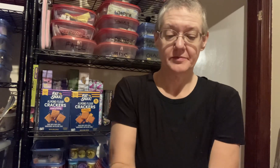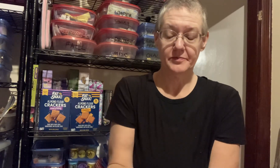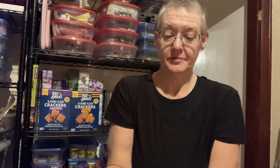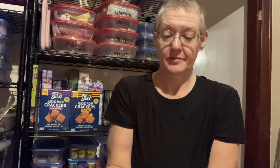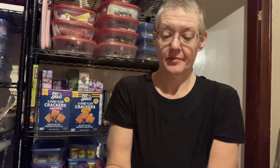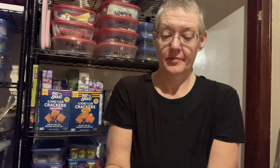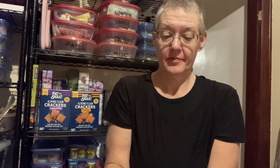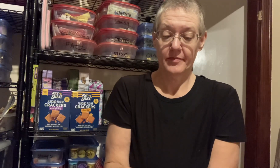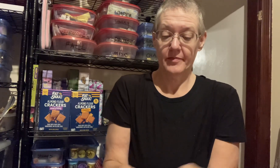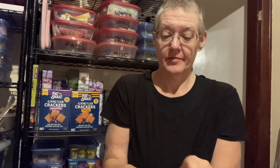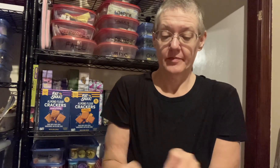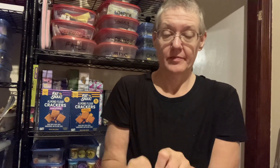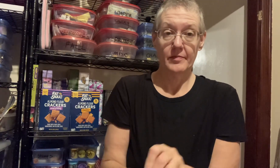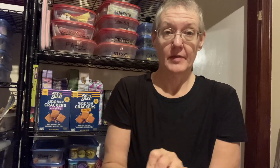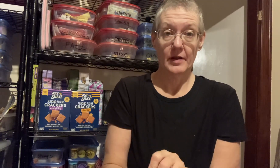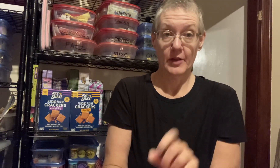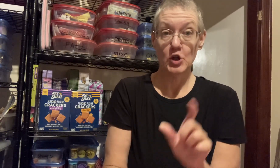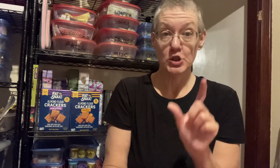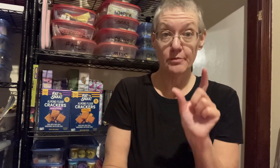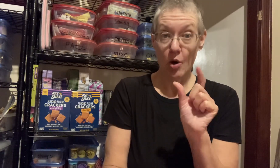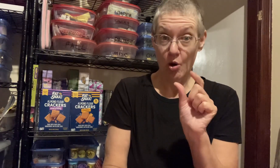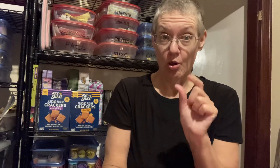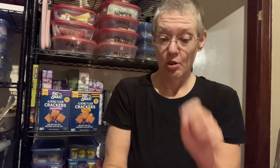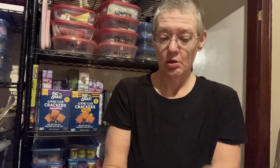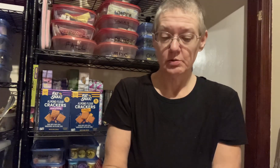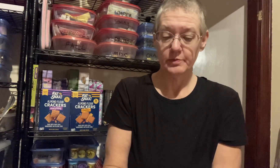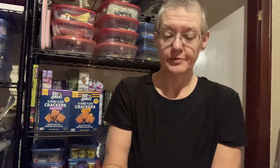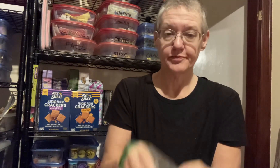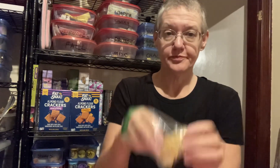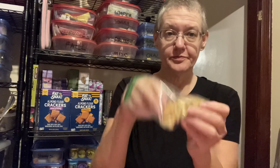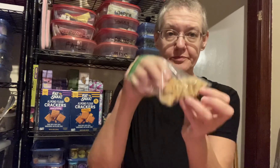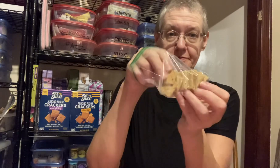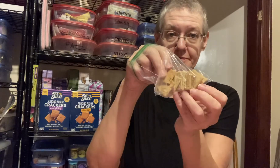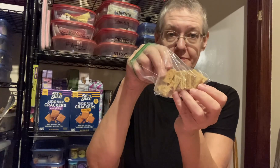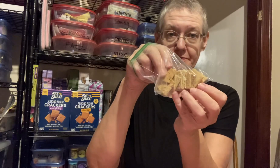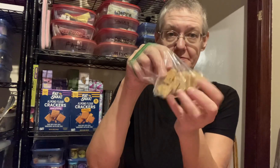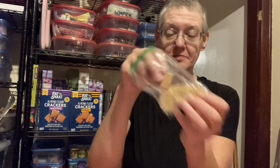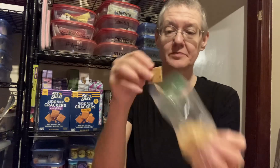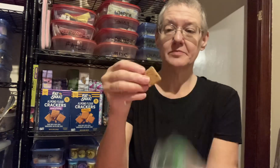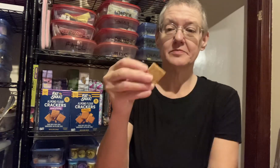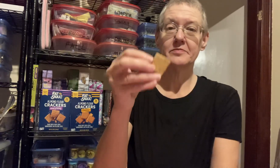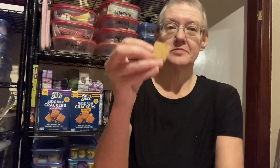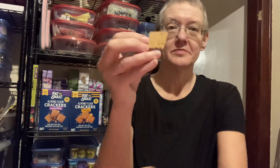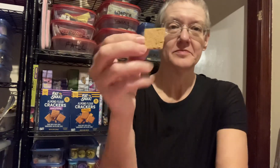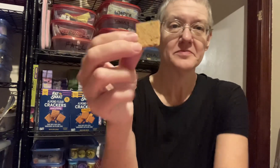Everything is, like an everything bagel taste. Same idea. Now the crackers are small.